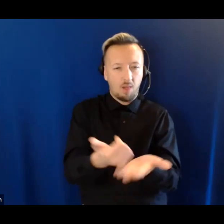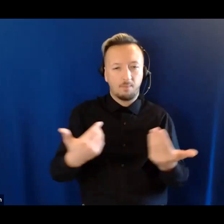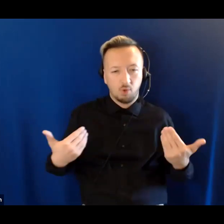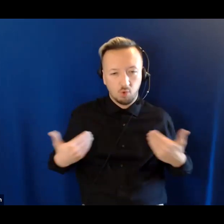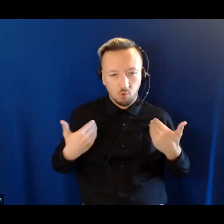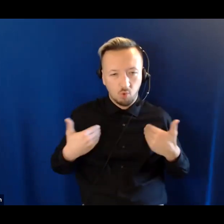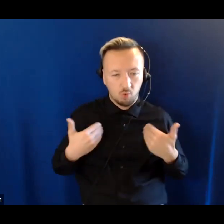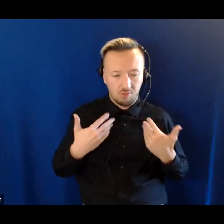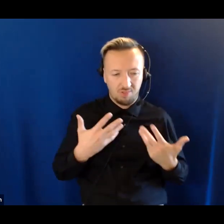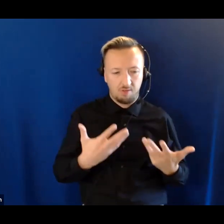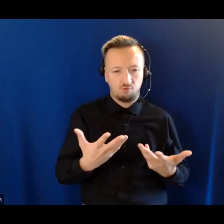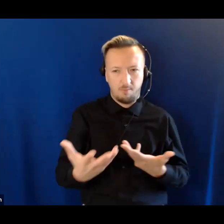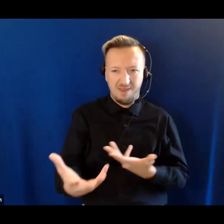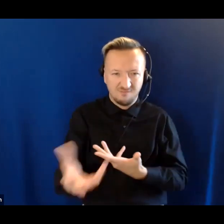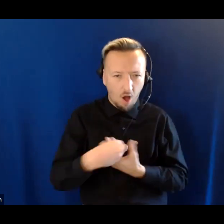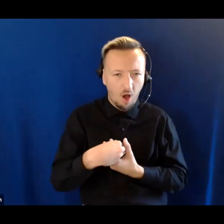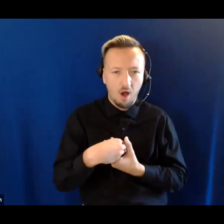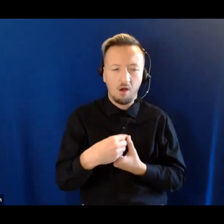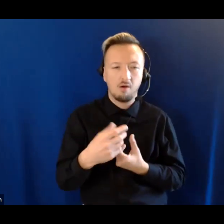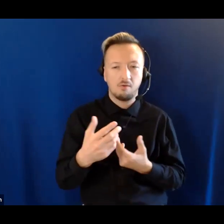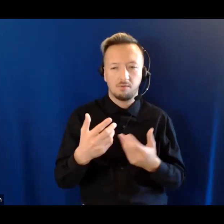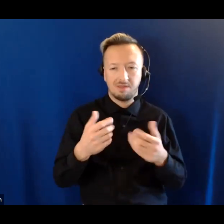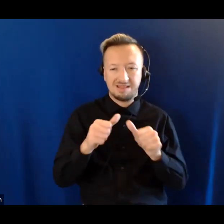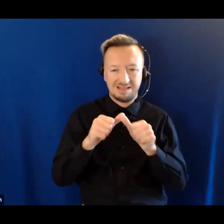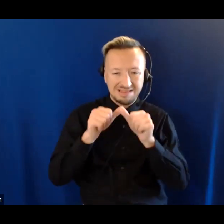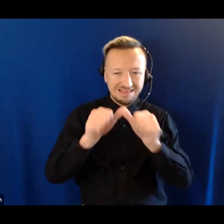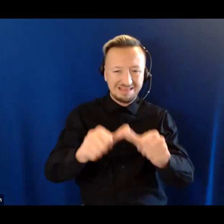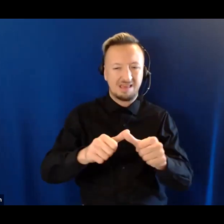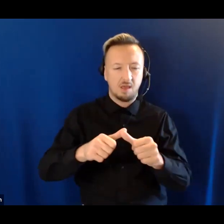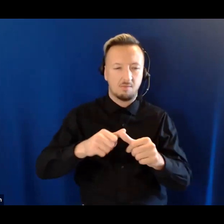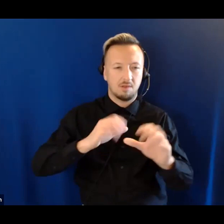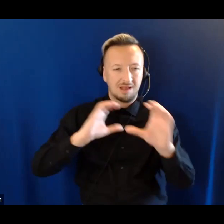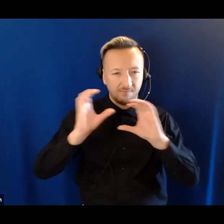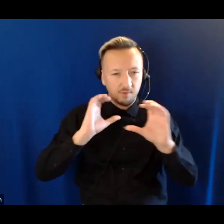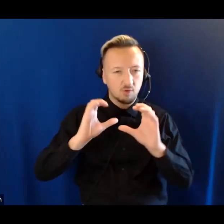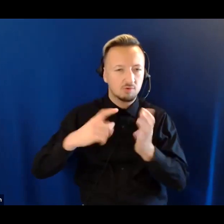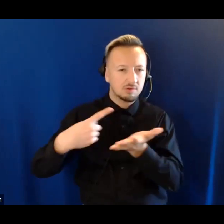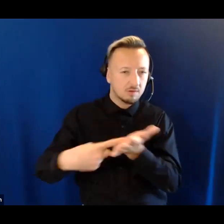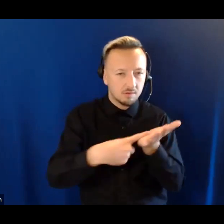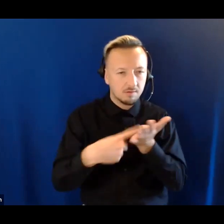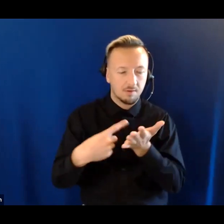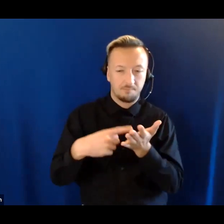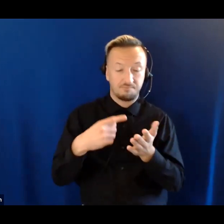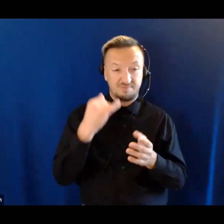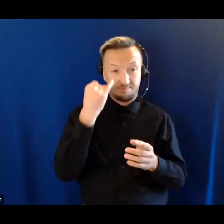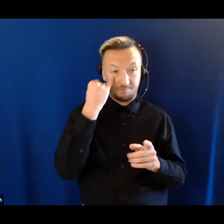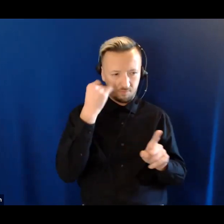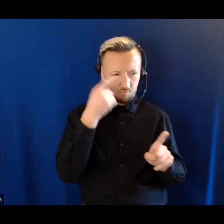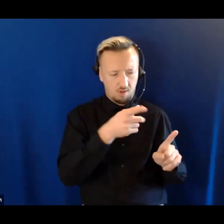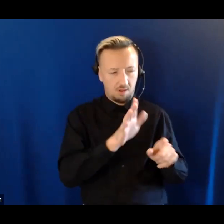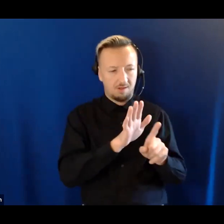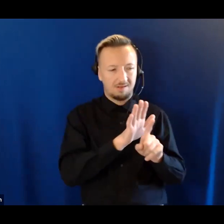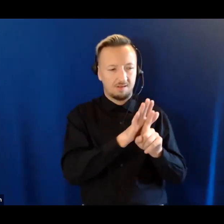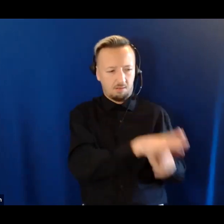involved. It will help conversations continue, because the more that they're suppressed or shut down or deemed too political for